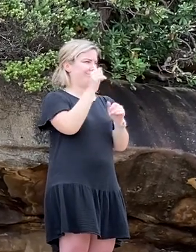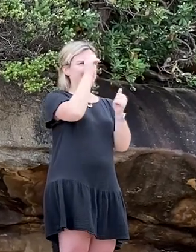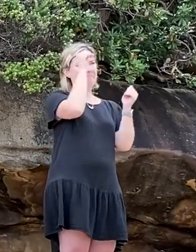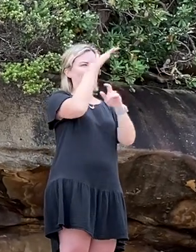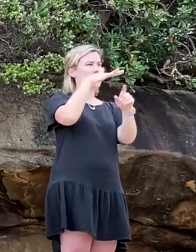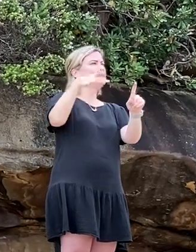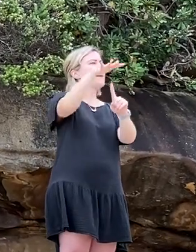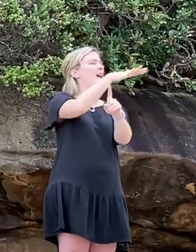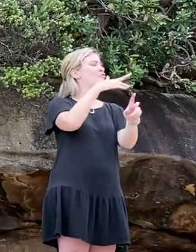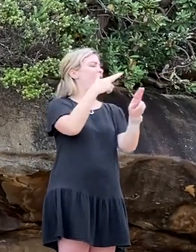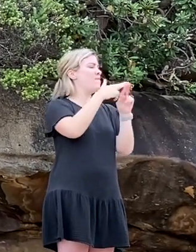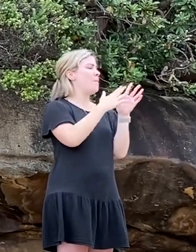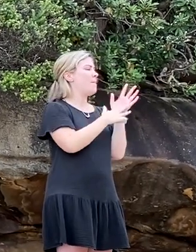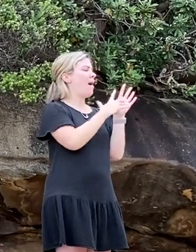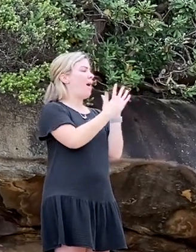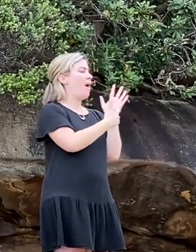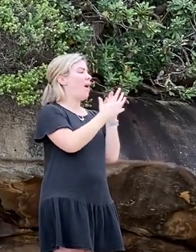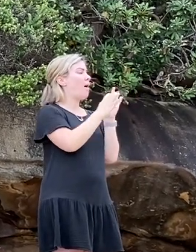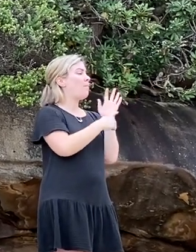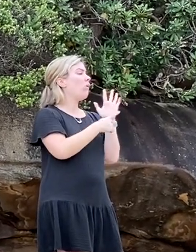near Carrara, where Michelangelo